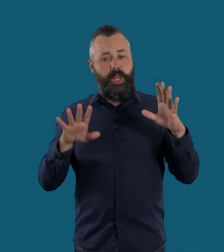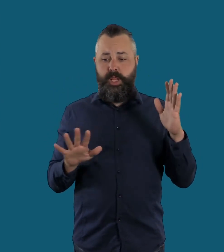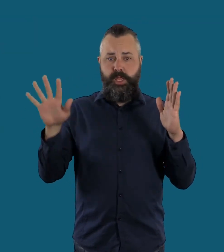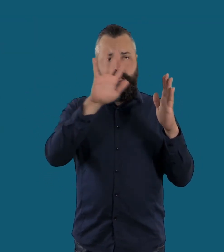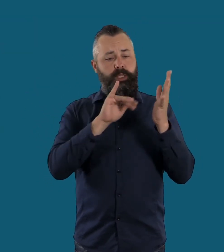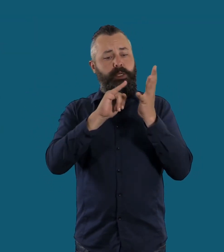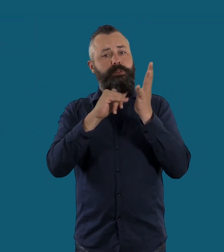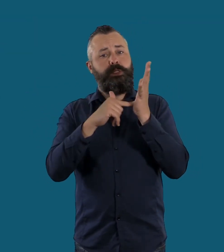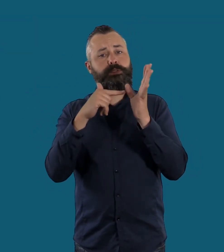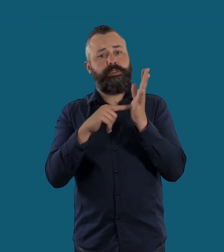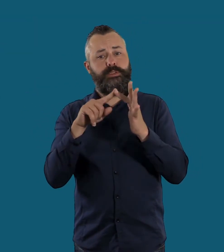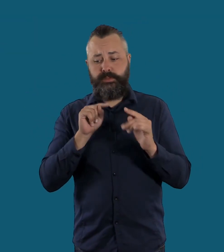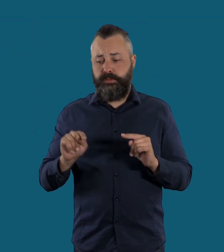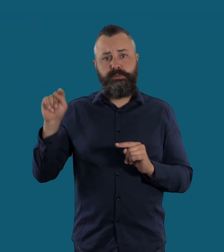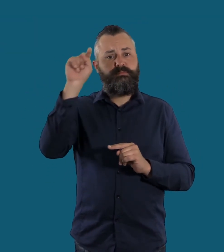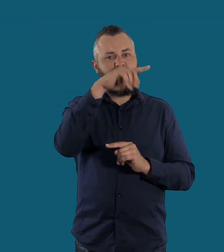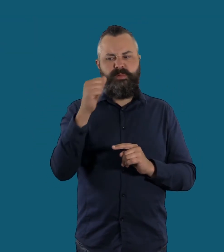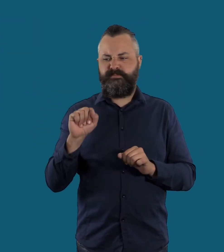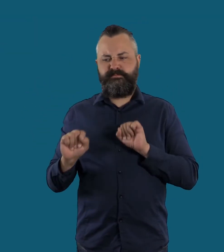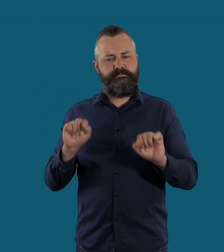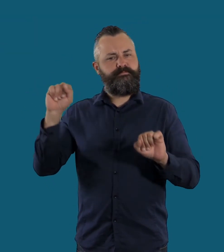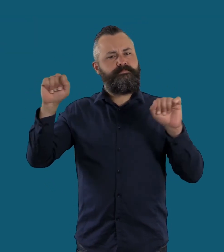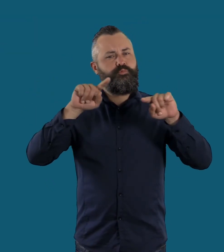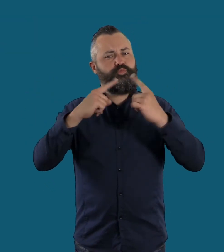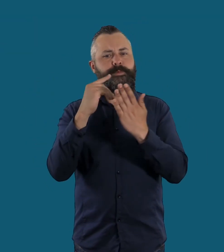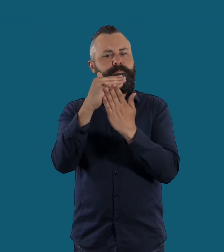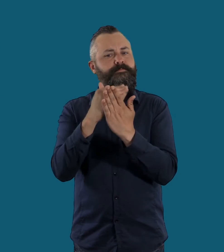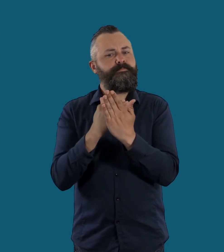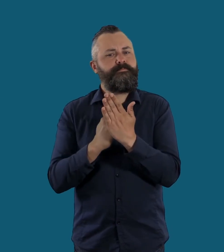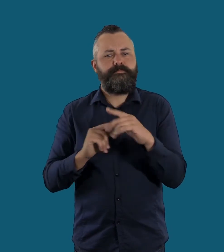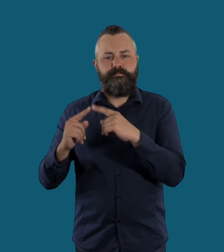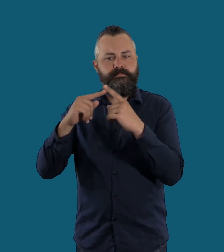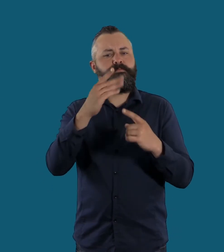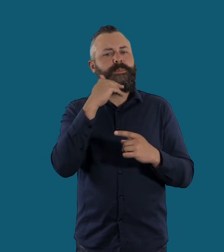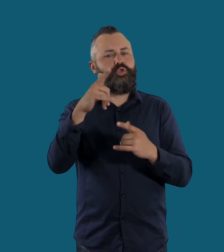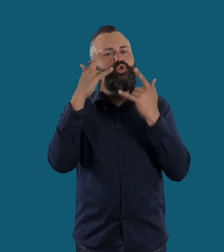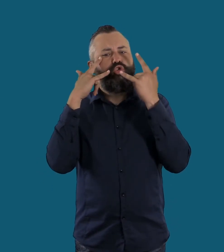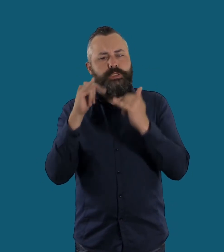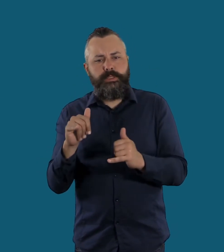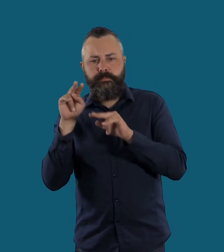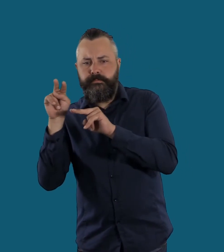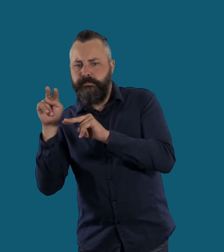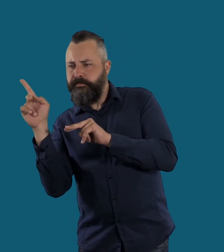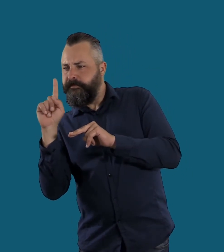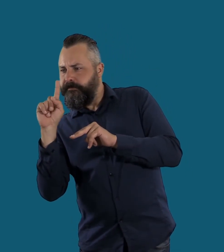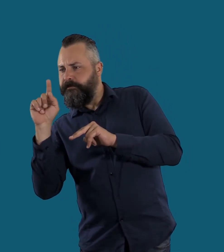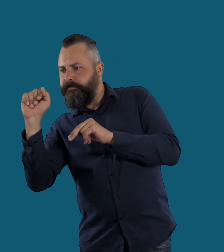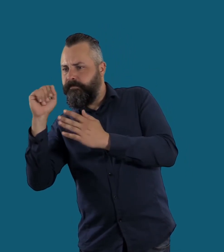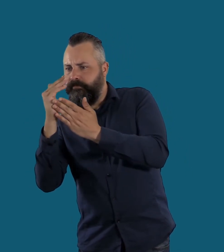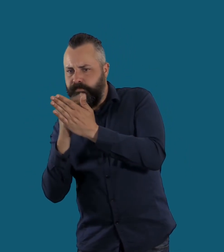Australia's states and territories have their own lead agencies for bushfires and state-based guidelines. There are many preparations